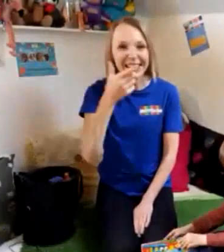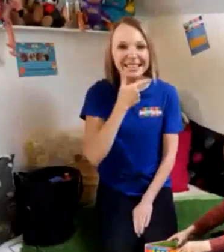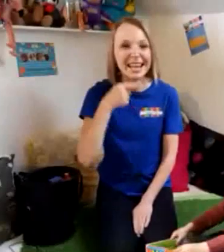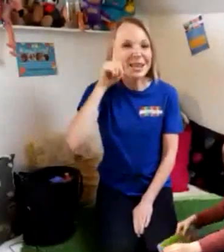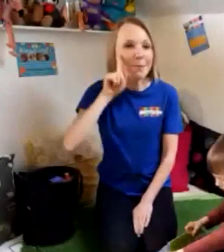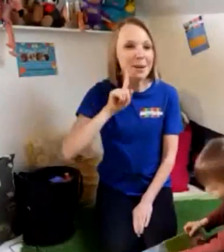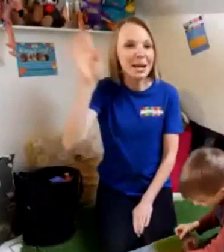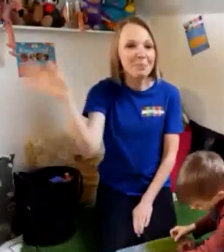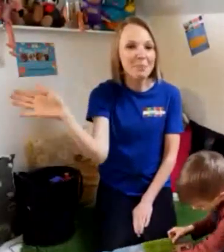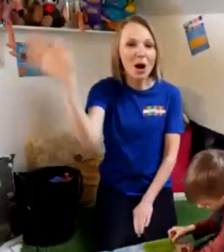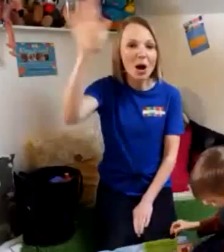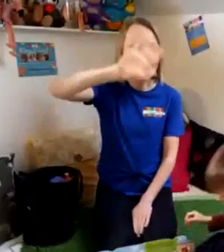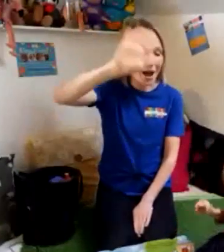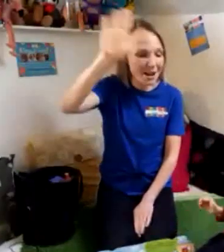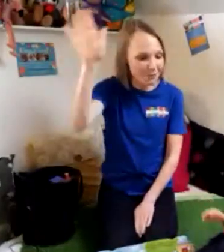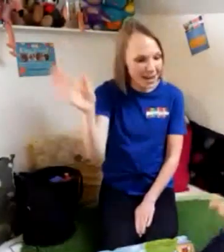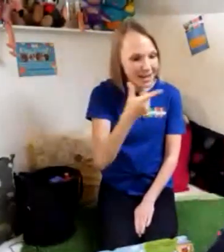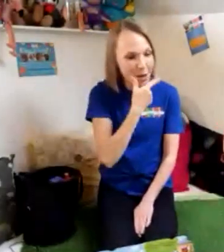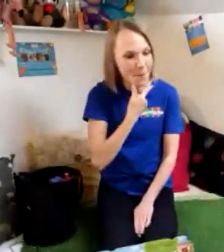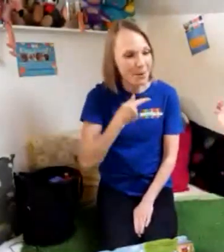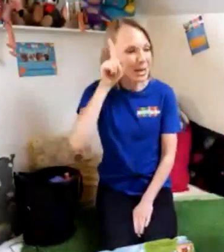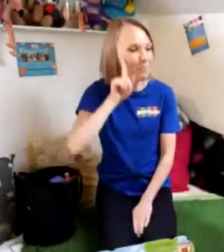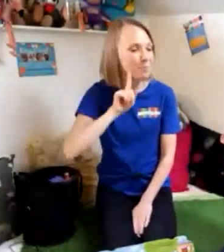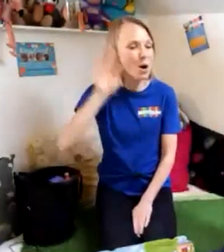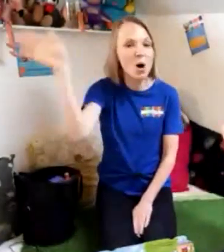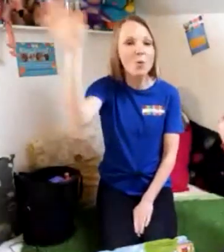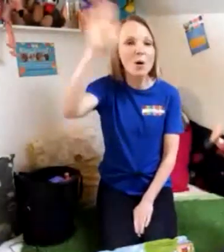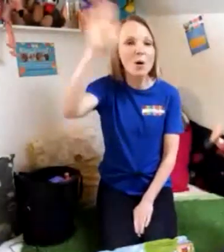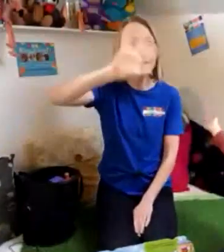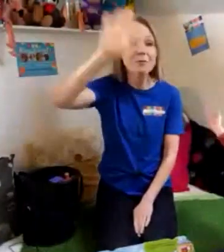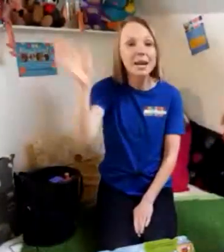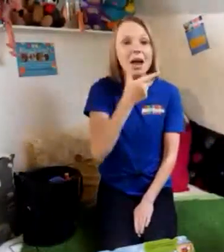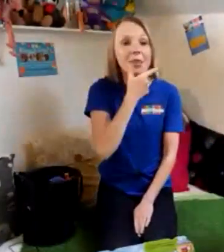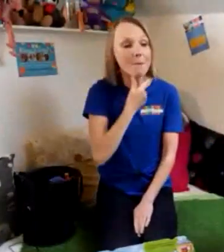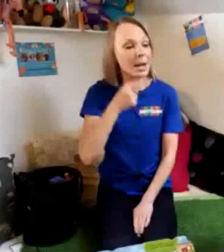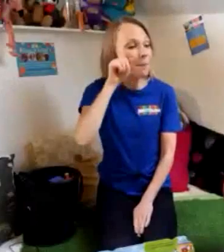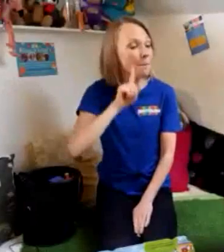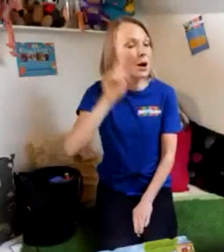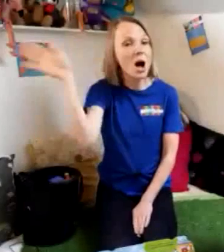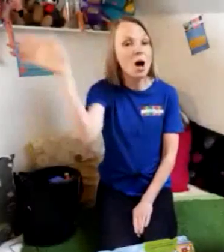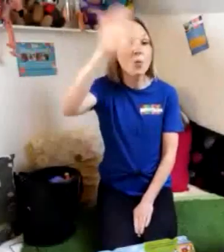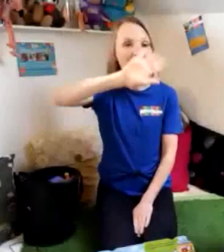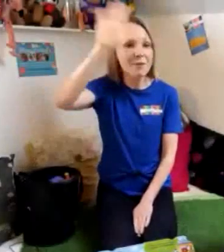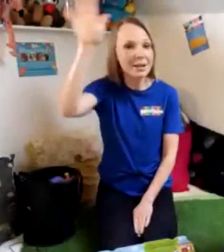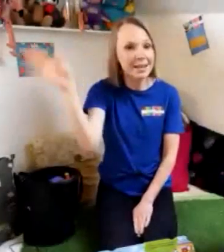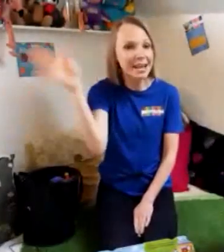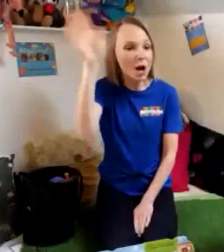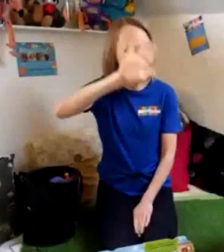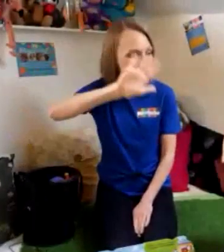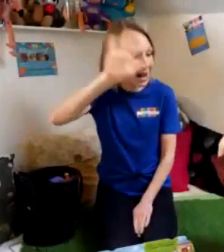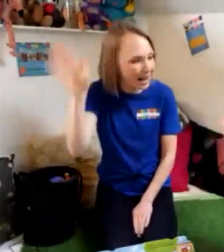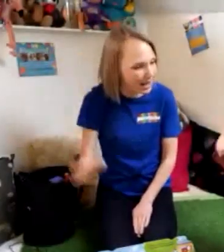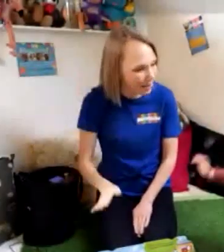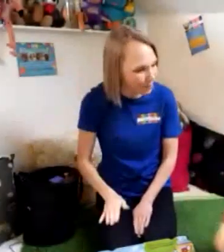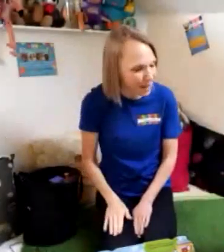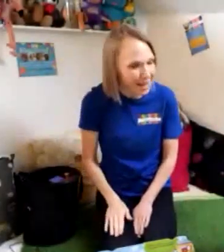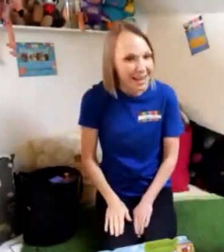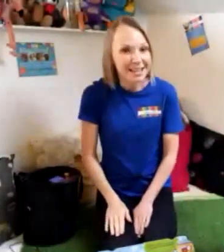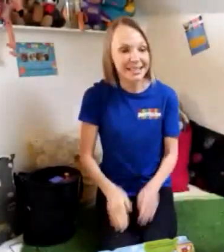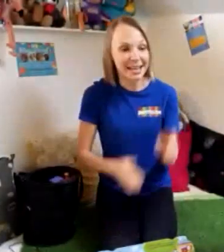the people waving, the people waving, the people wave as they go by. See the